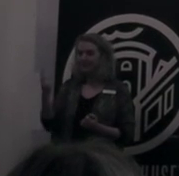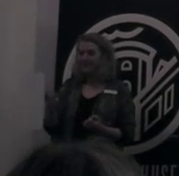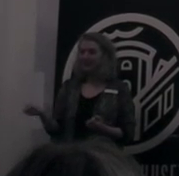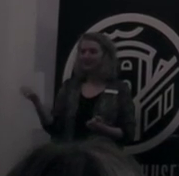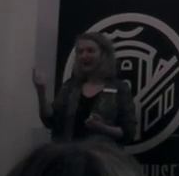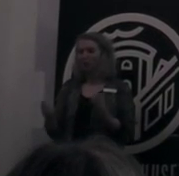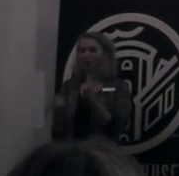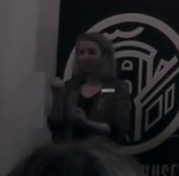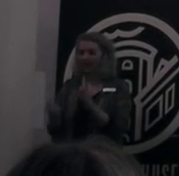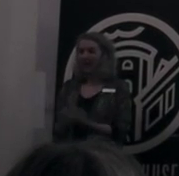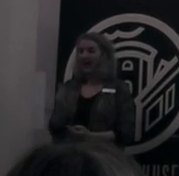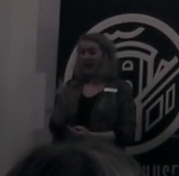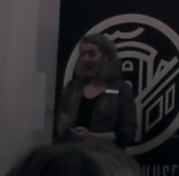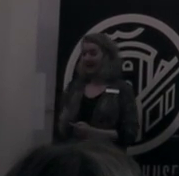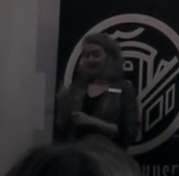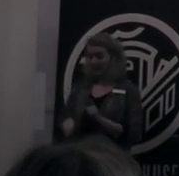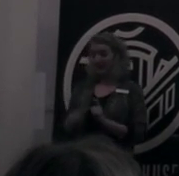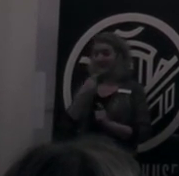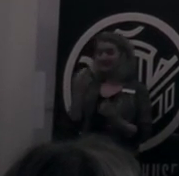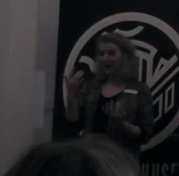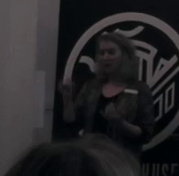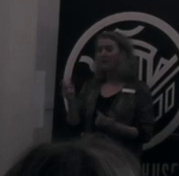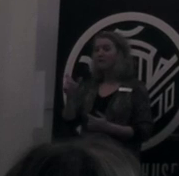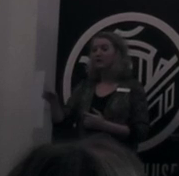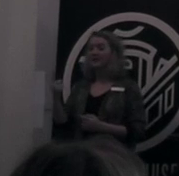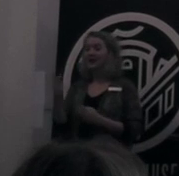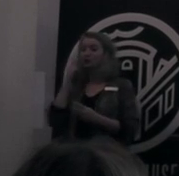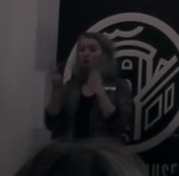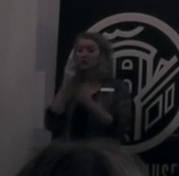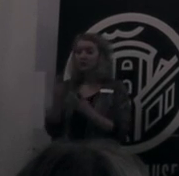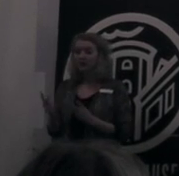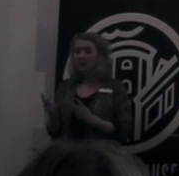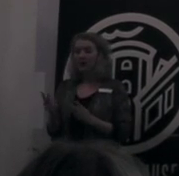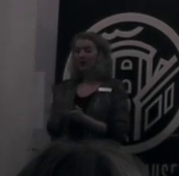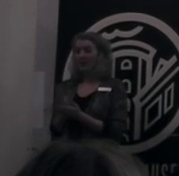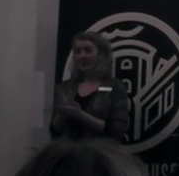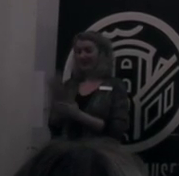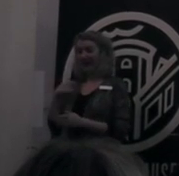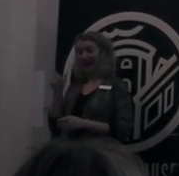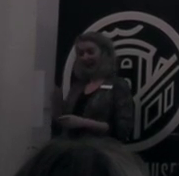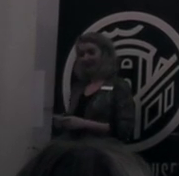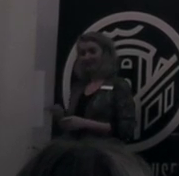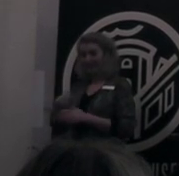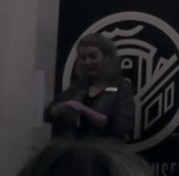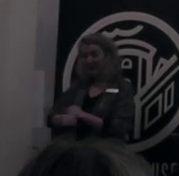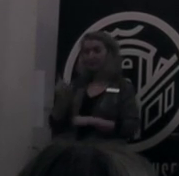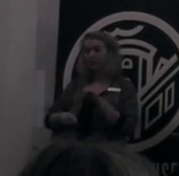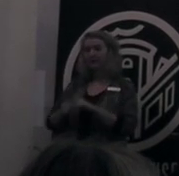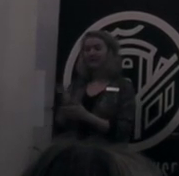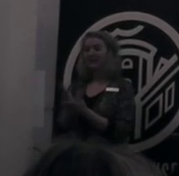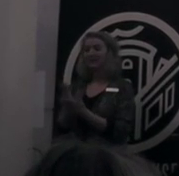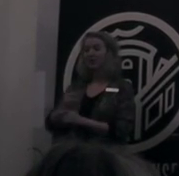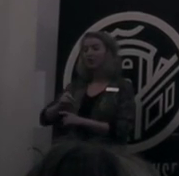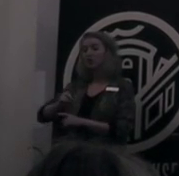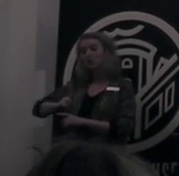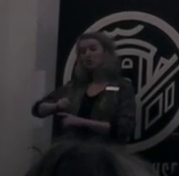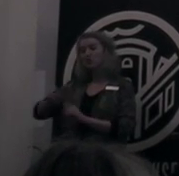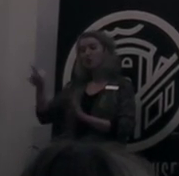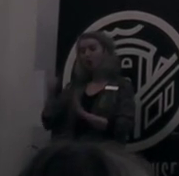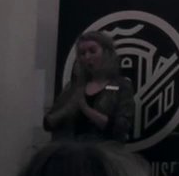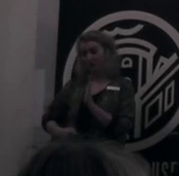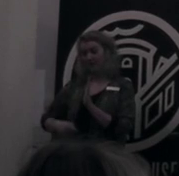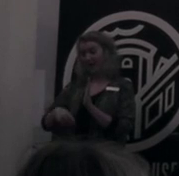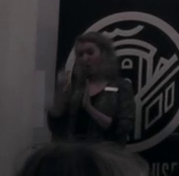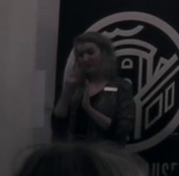by saying people must be visible. And when he was running for public office, it was illegal to be gay in the United States and in California